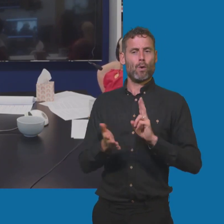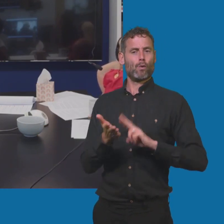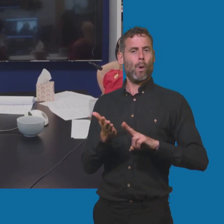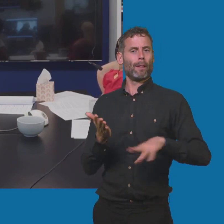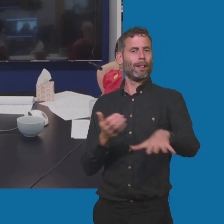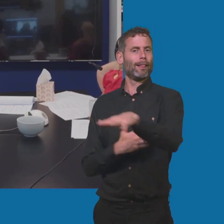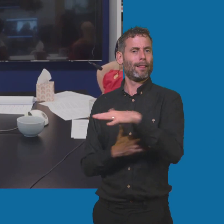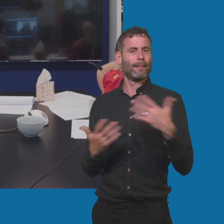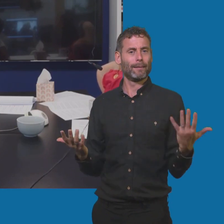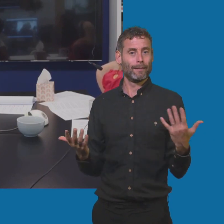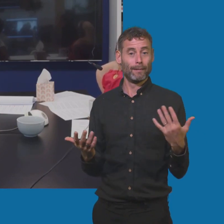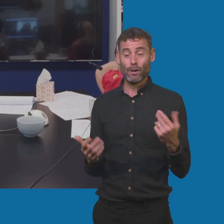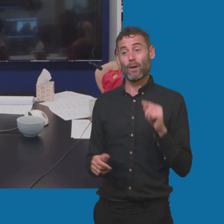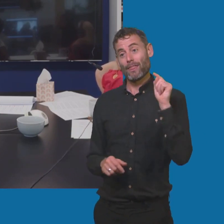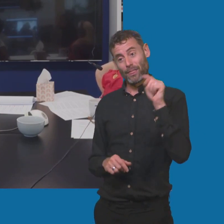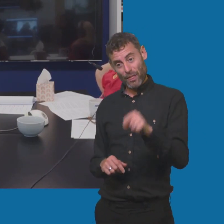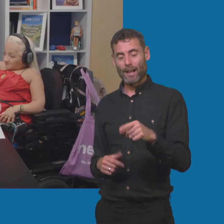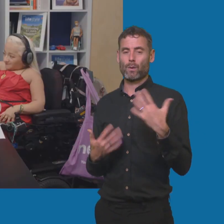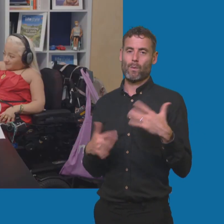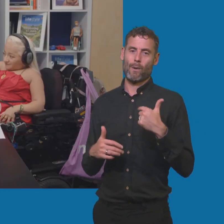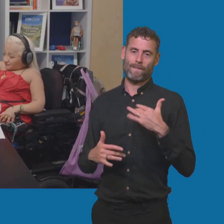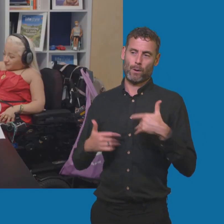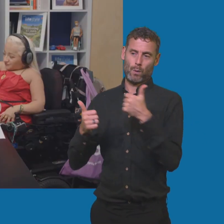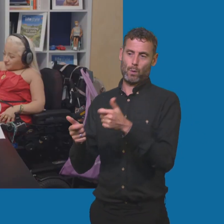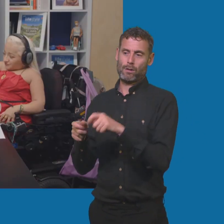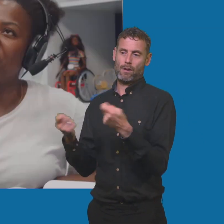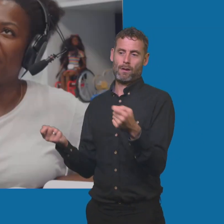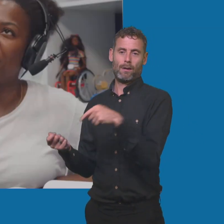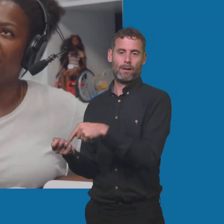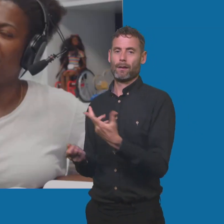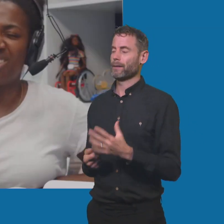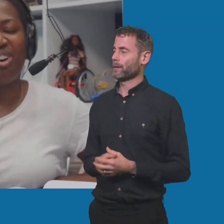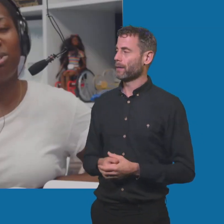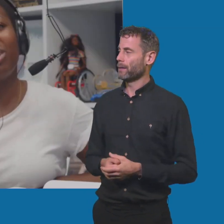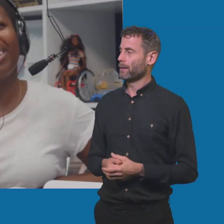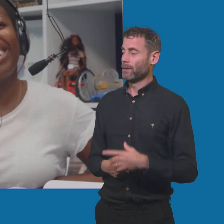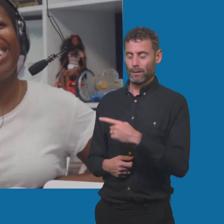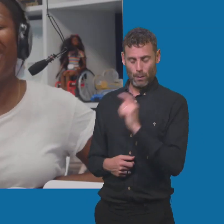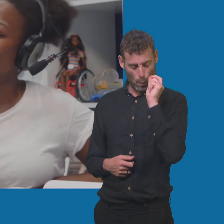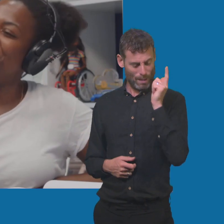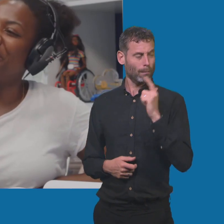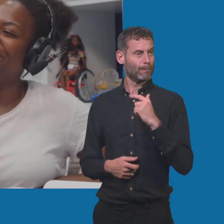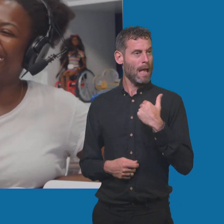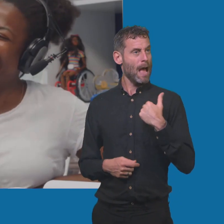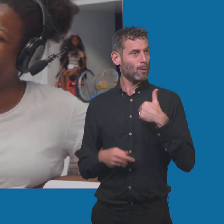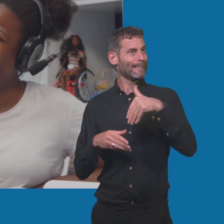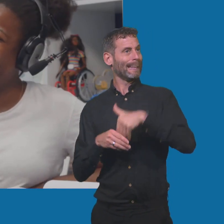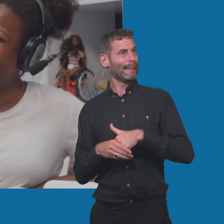oh, still shocking that I did it. I can imagine that you just like, still wake up and think, I did Vogue. I did Vogue. Yeah.